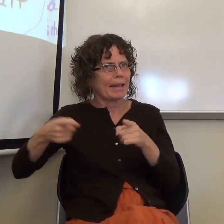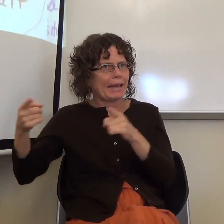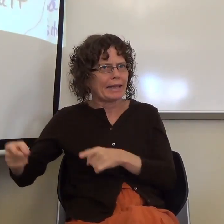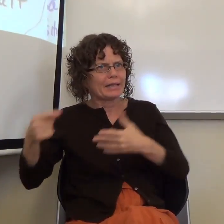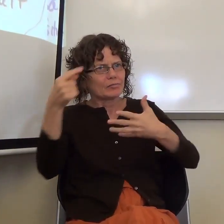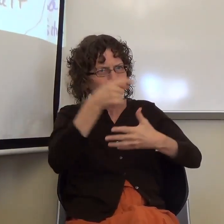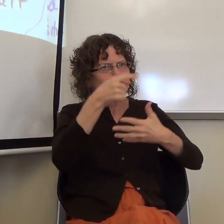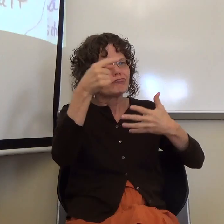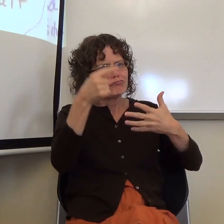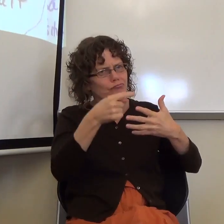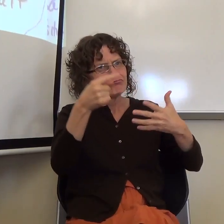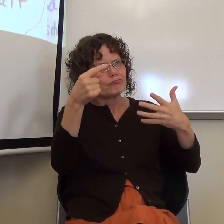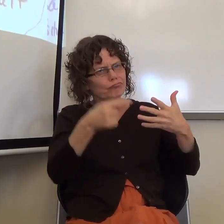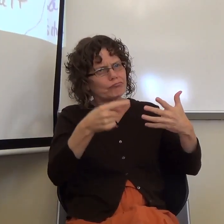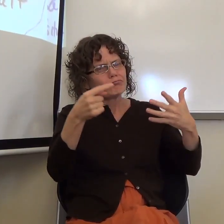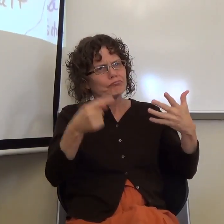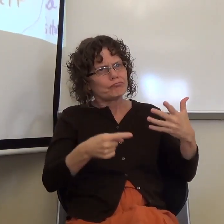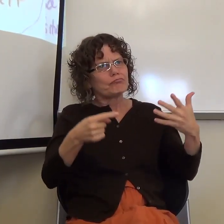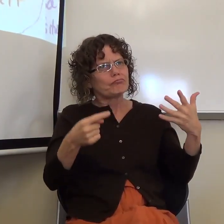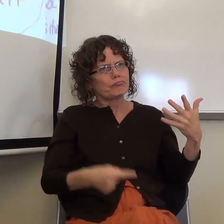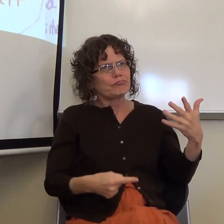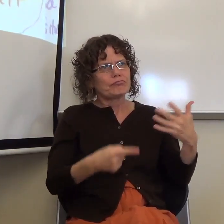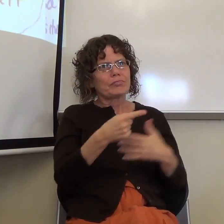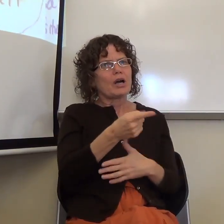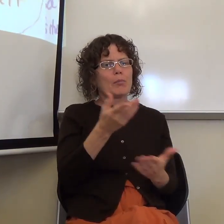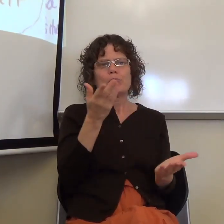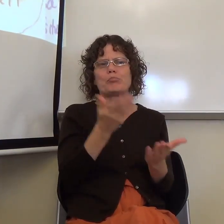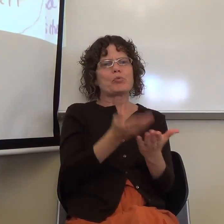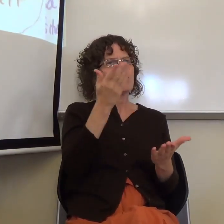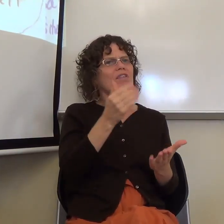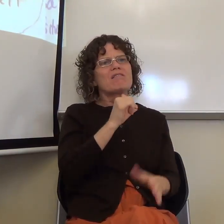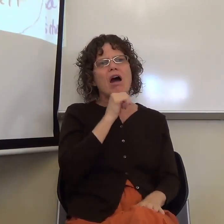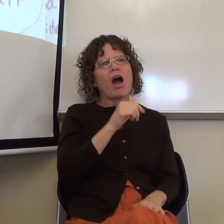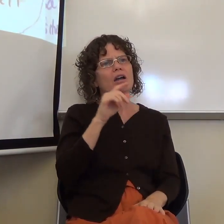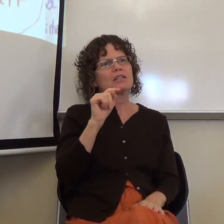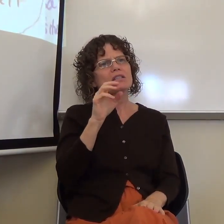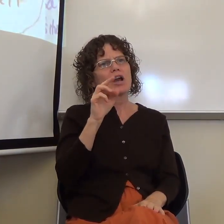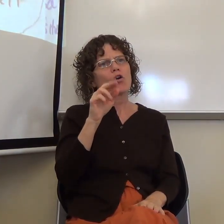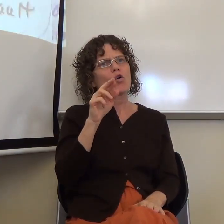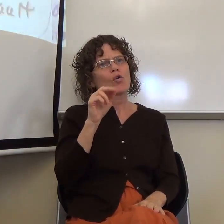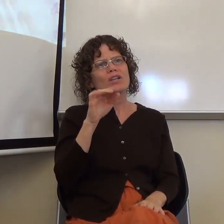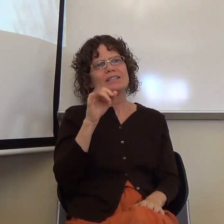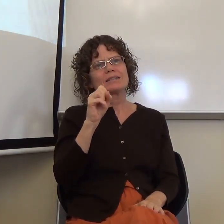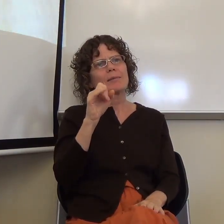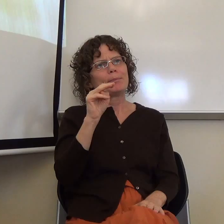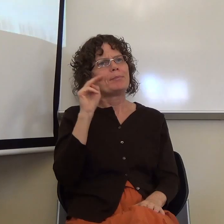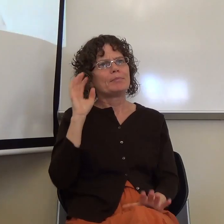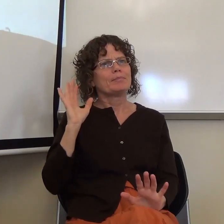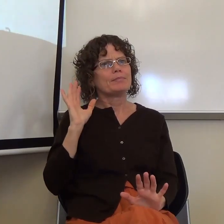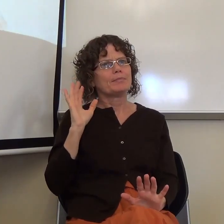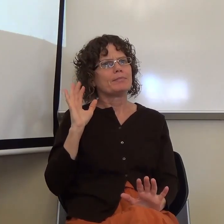is saying proves it wasn't terrorism. Okay, so this is another thing